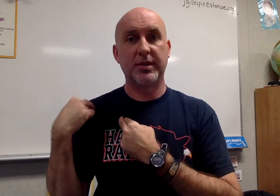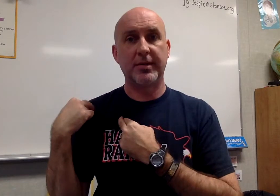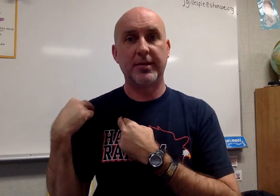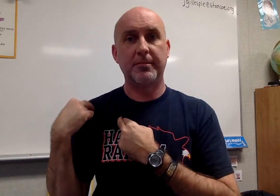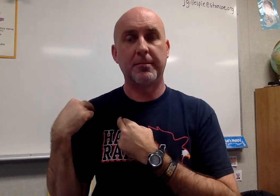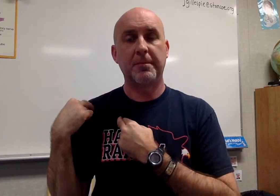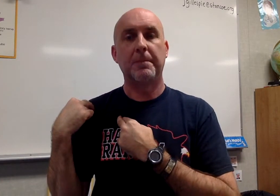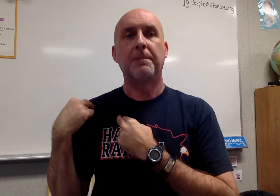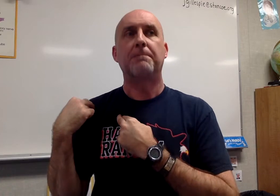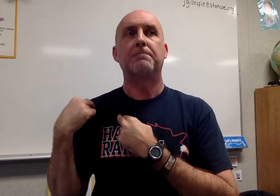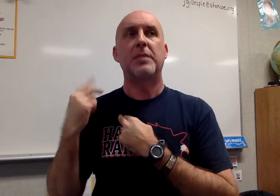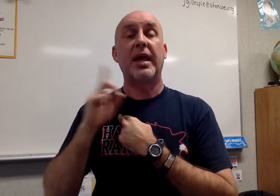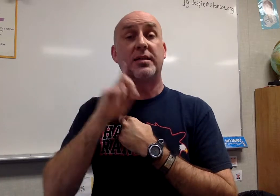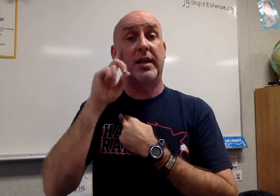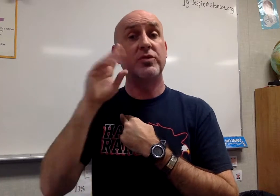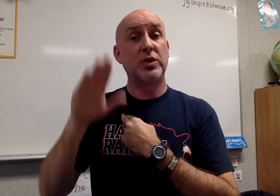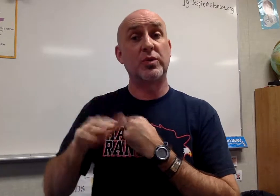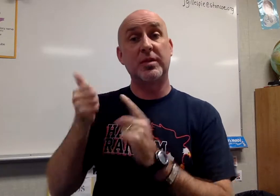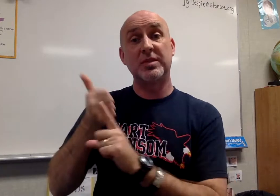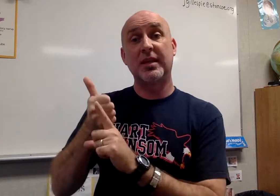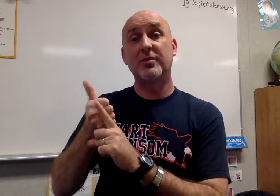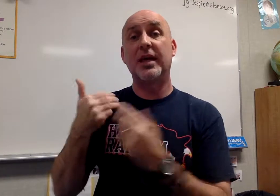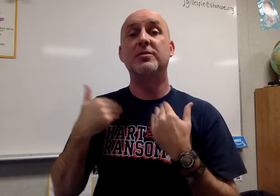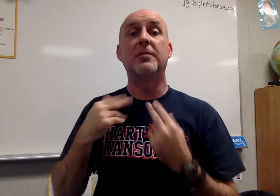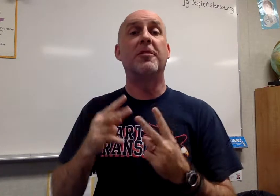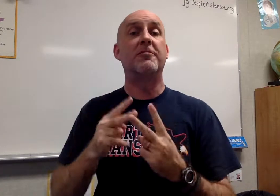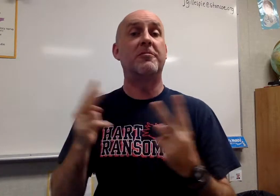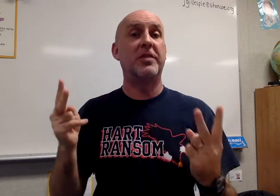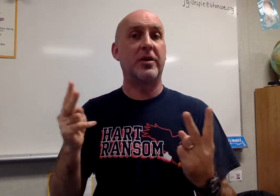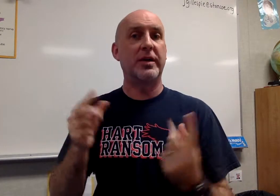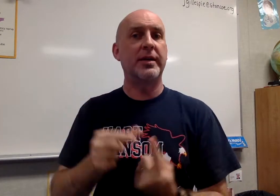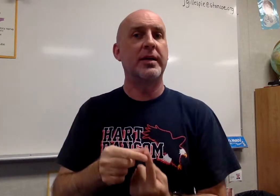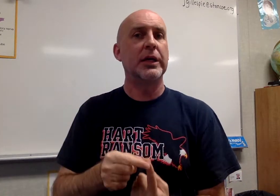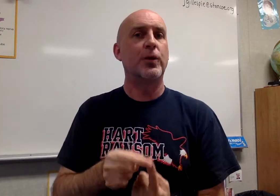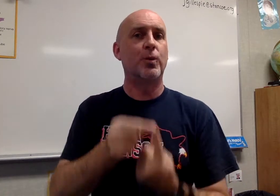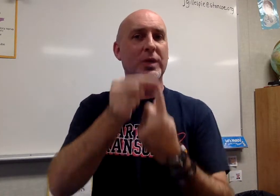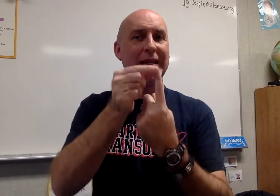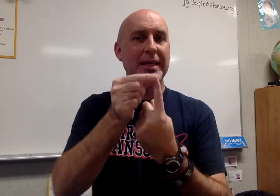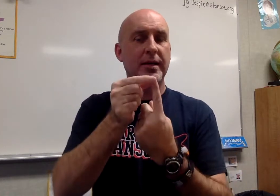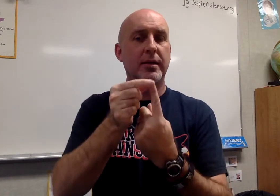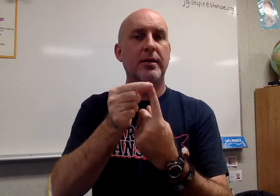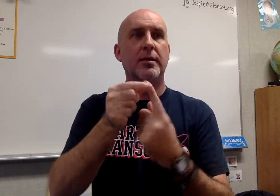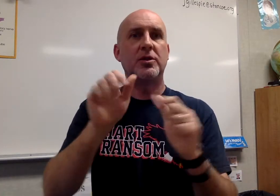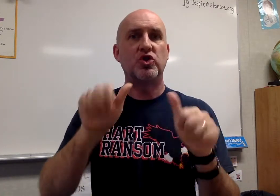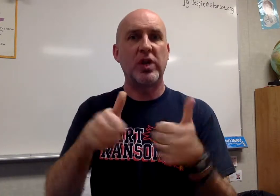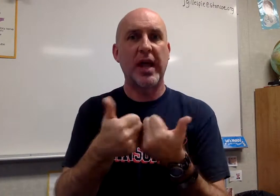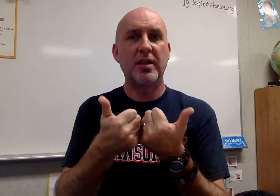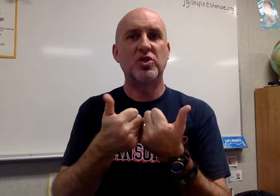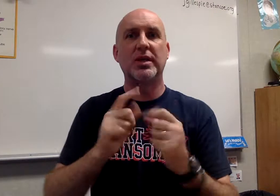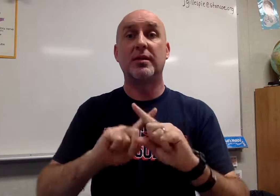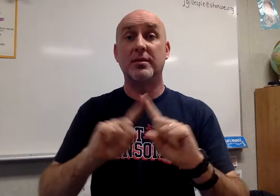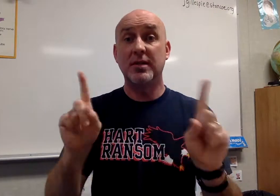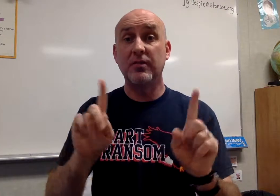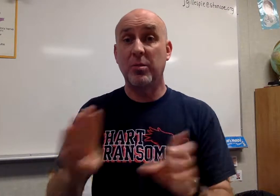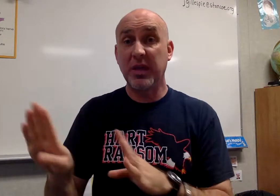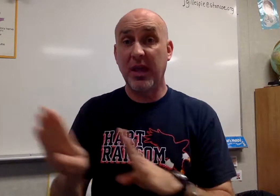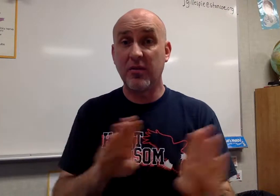responsibility. And deaf children themselves have some very unique, challenging, different